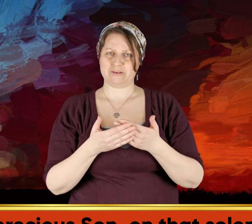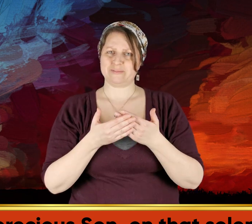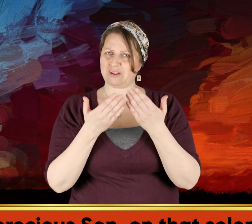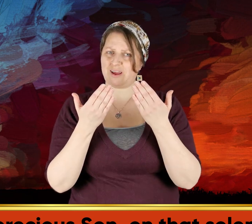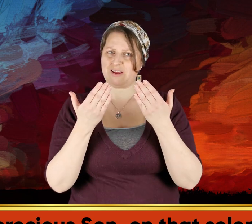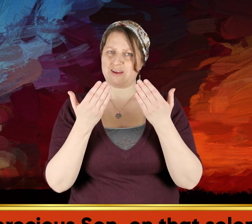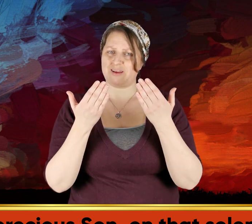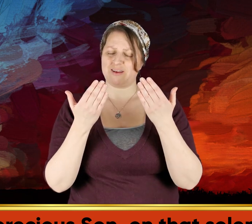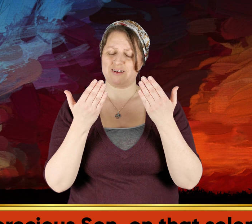day